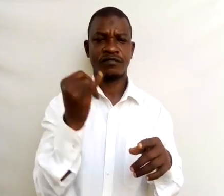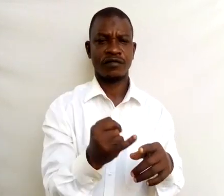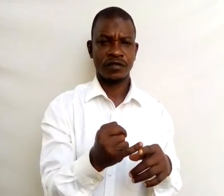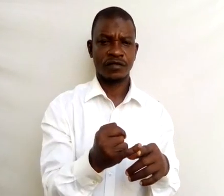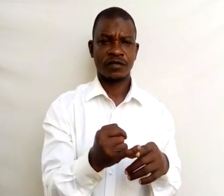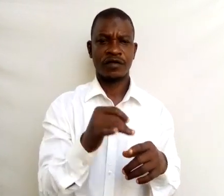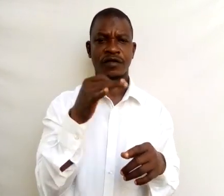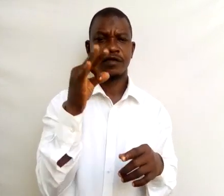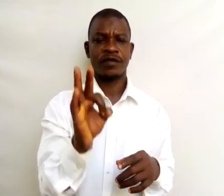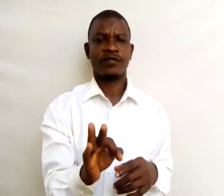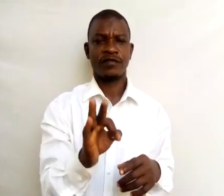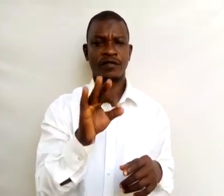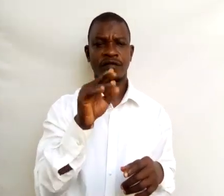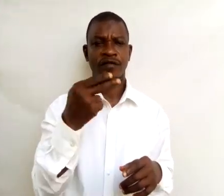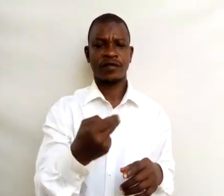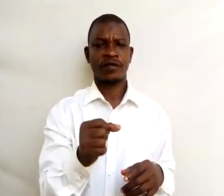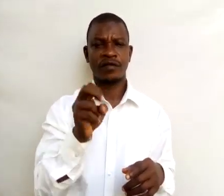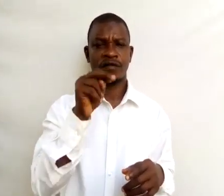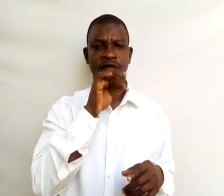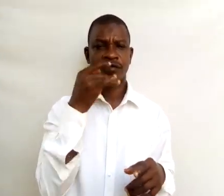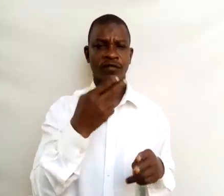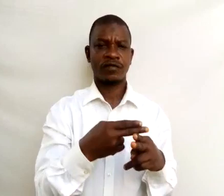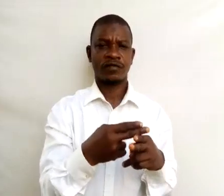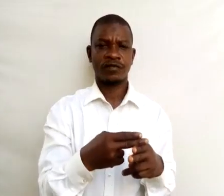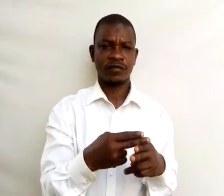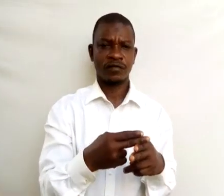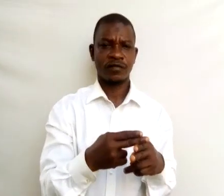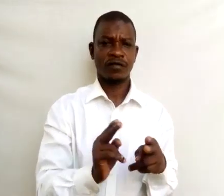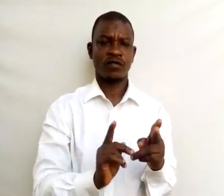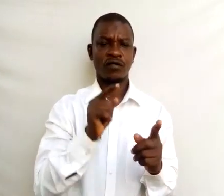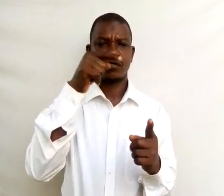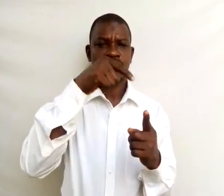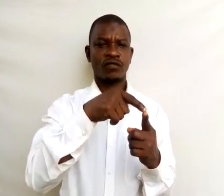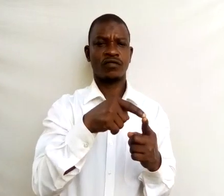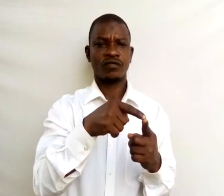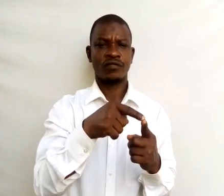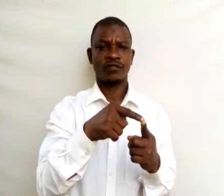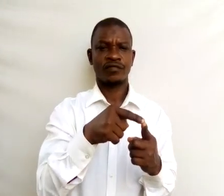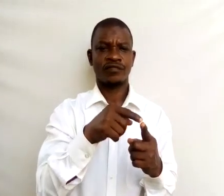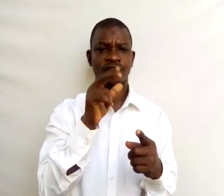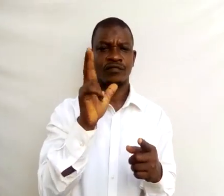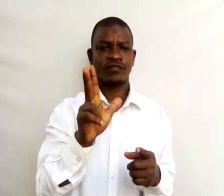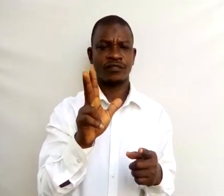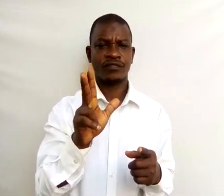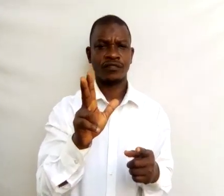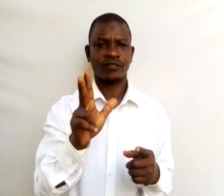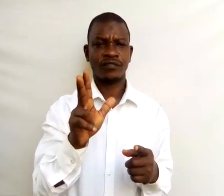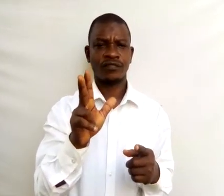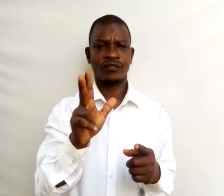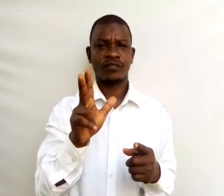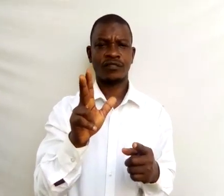F, hence the name onto. 3. Special mapping.